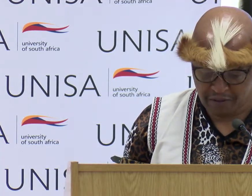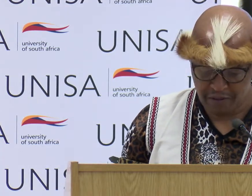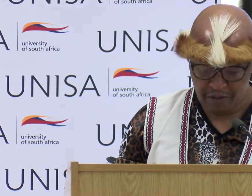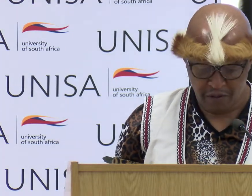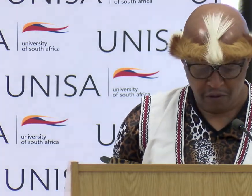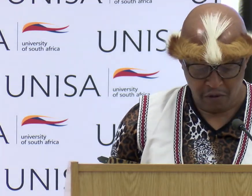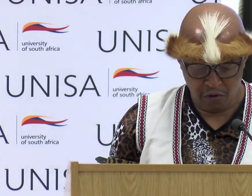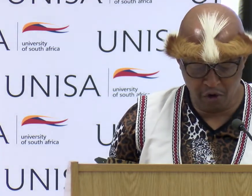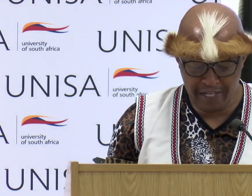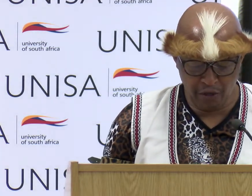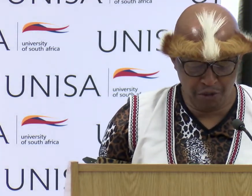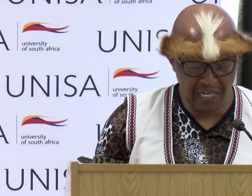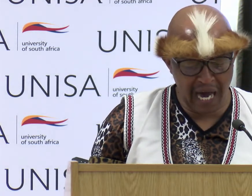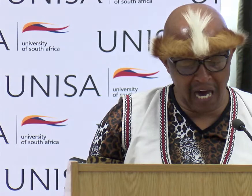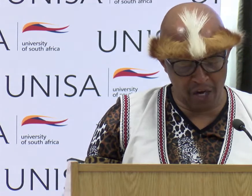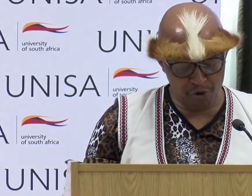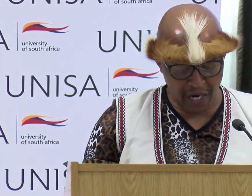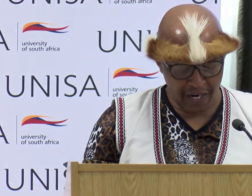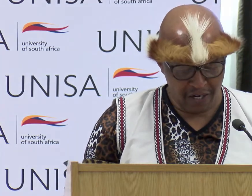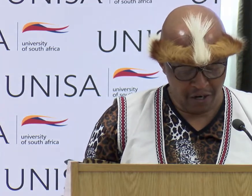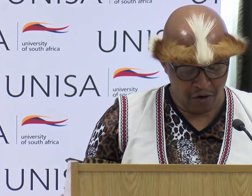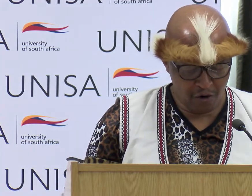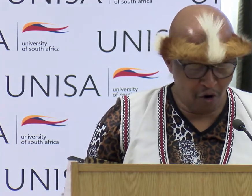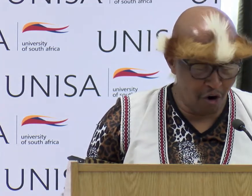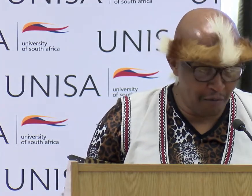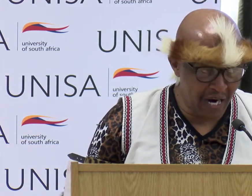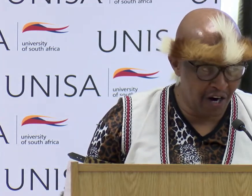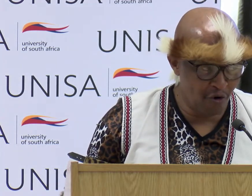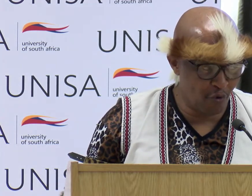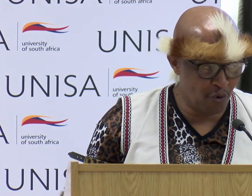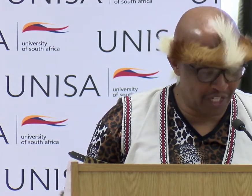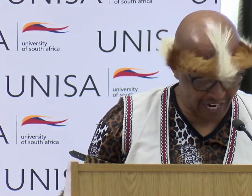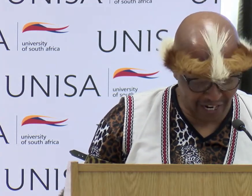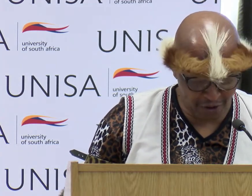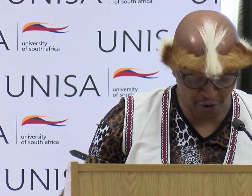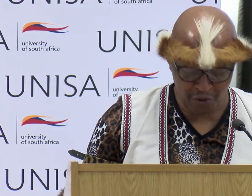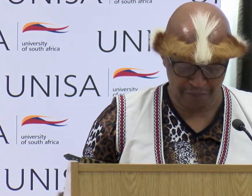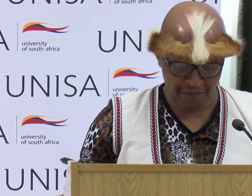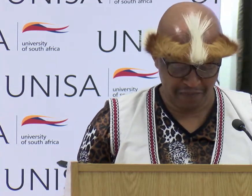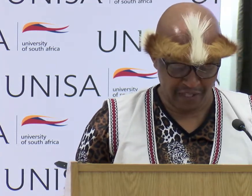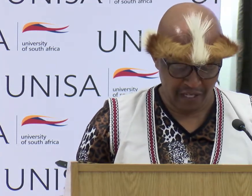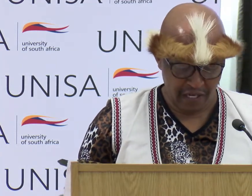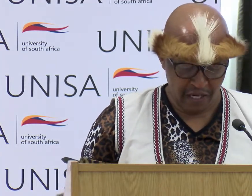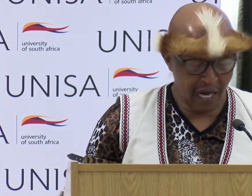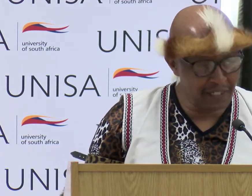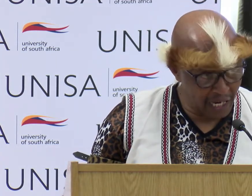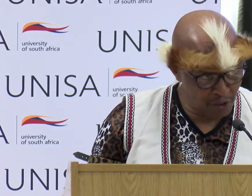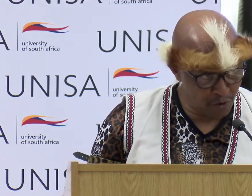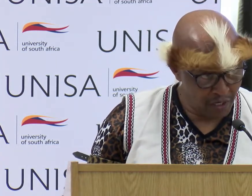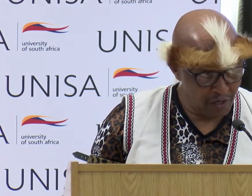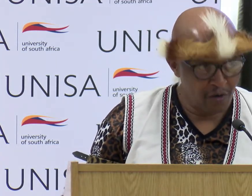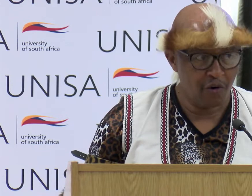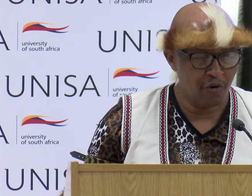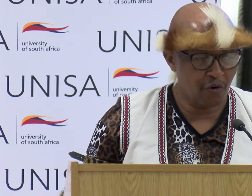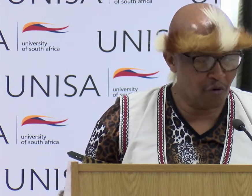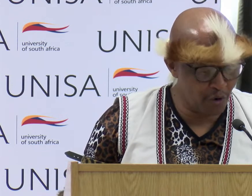uyathandwa. Yohlala uthandwa ngoba ubuthando.